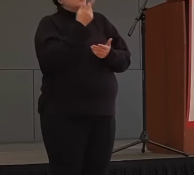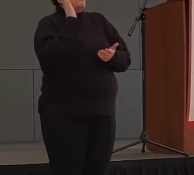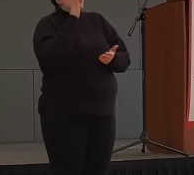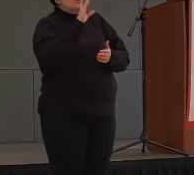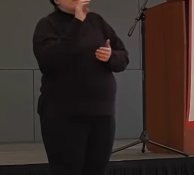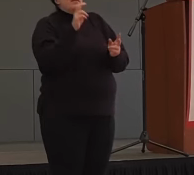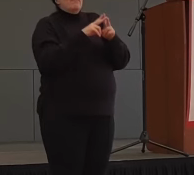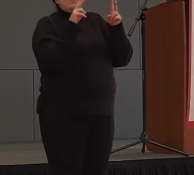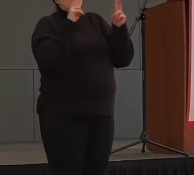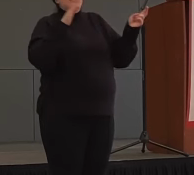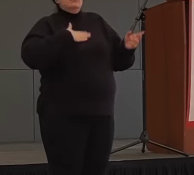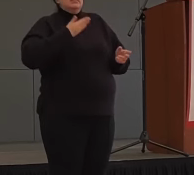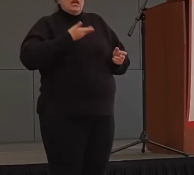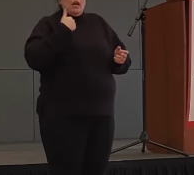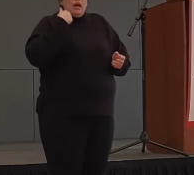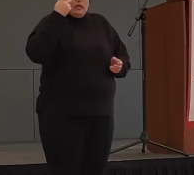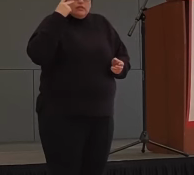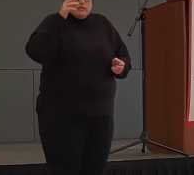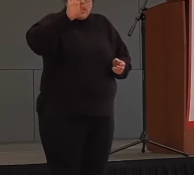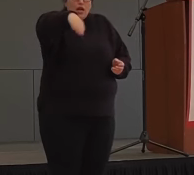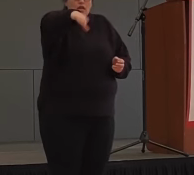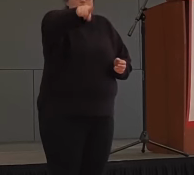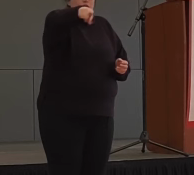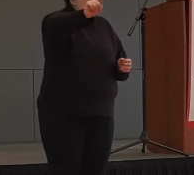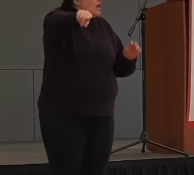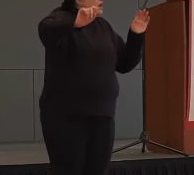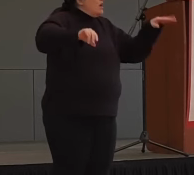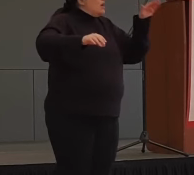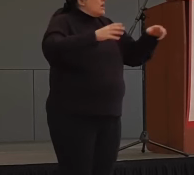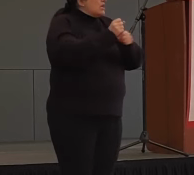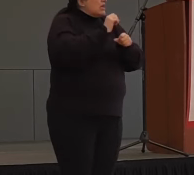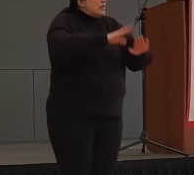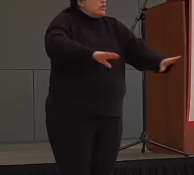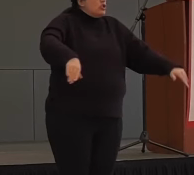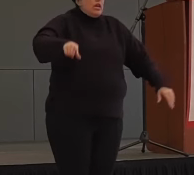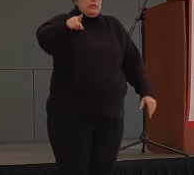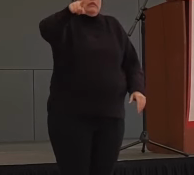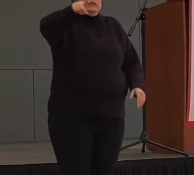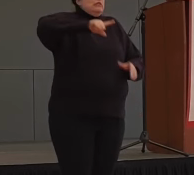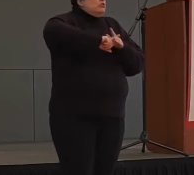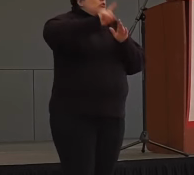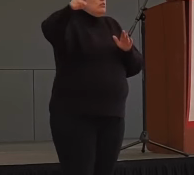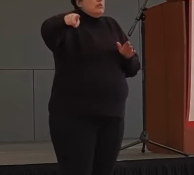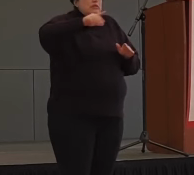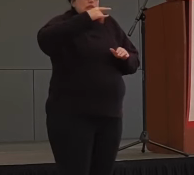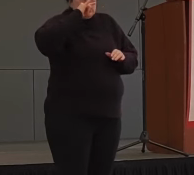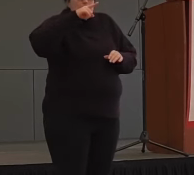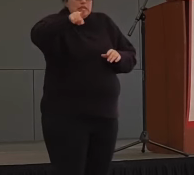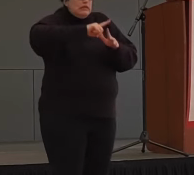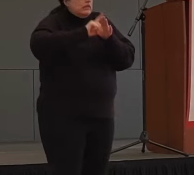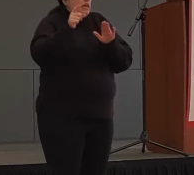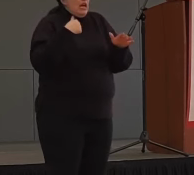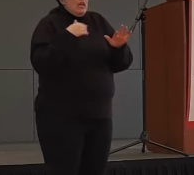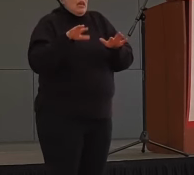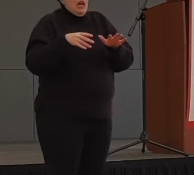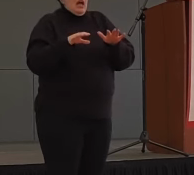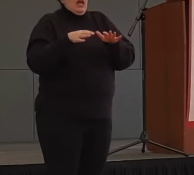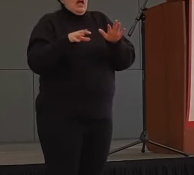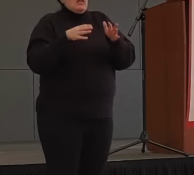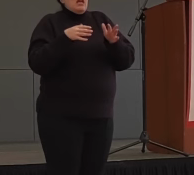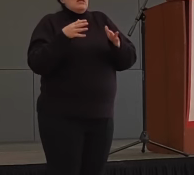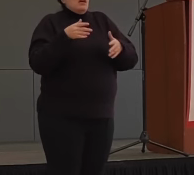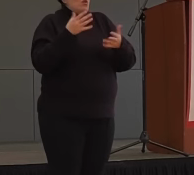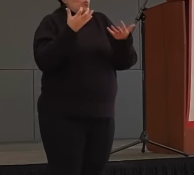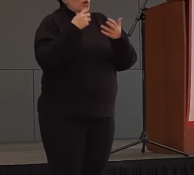animal or child in the corner. Get that child. Do you see that child that's getting away? They might become